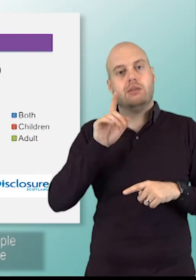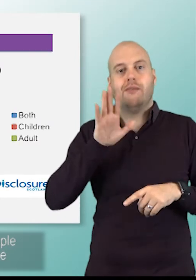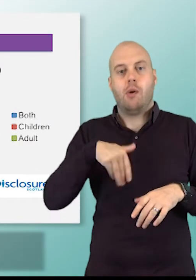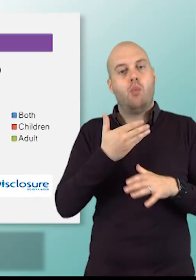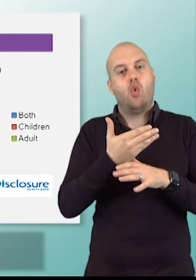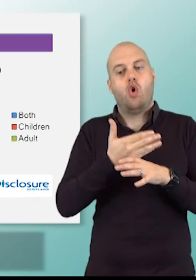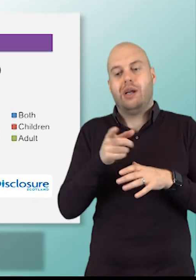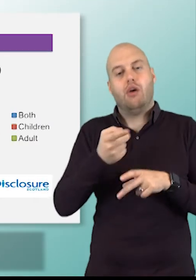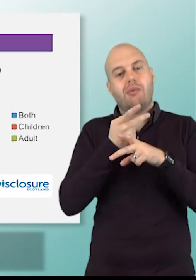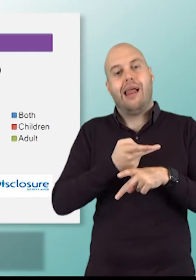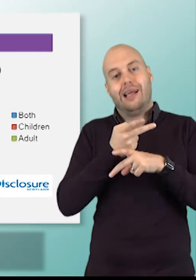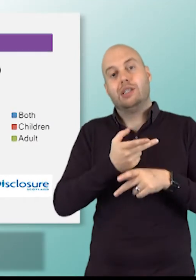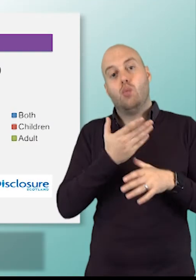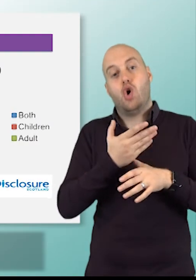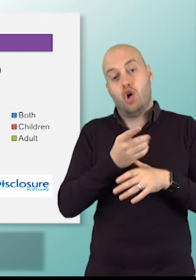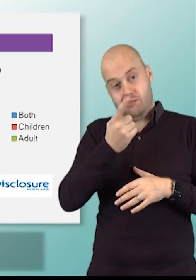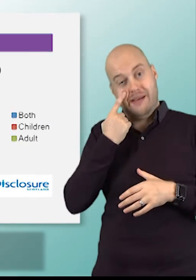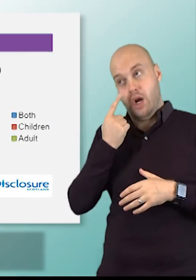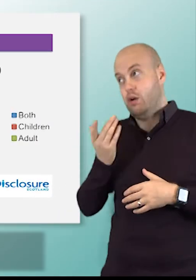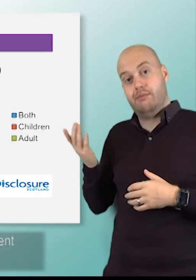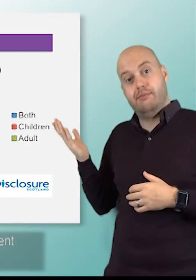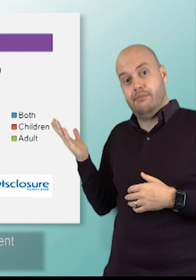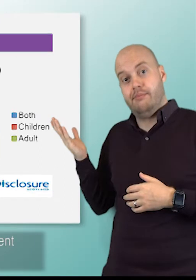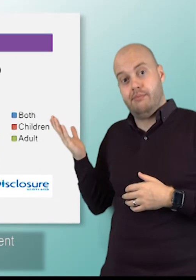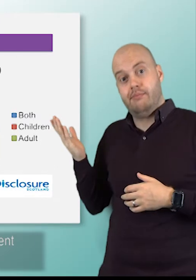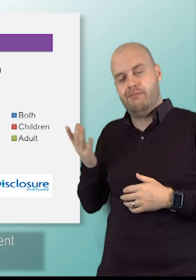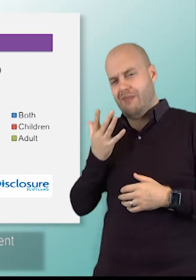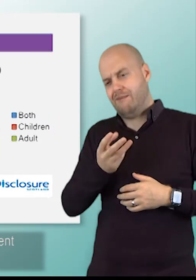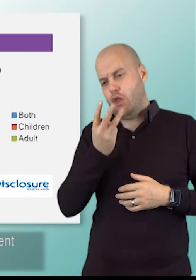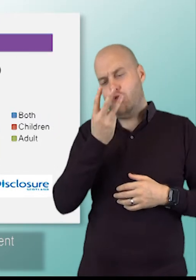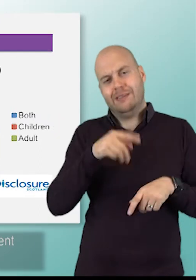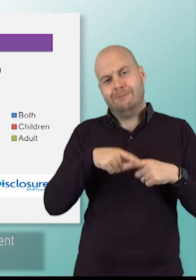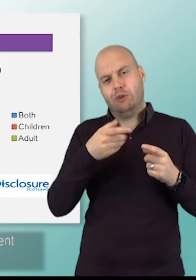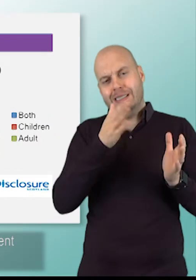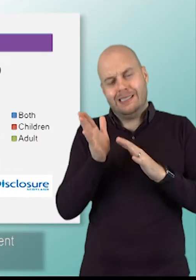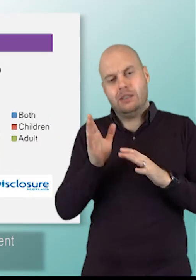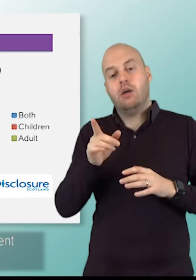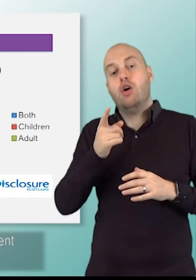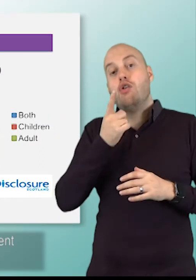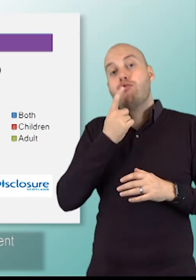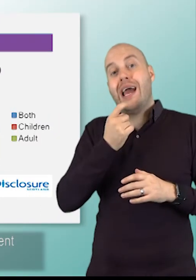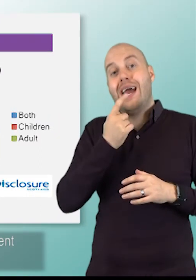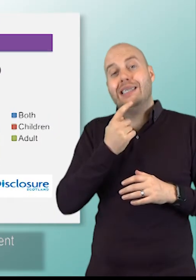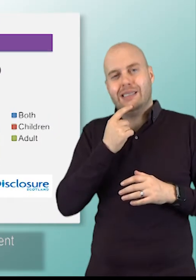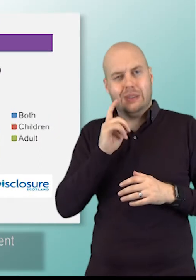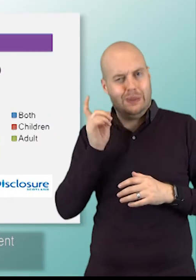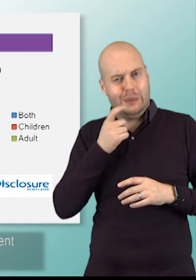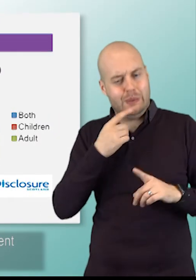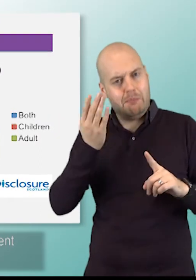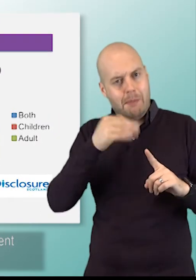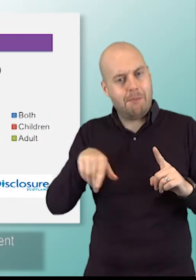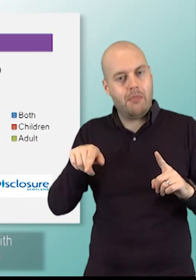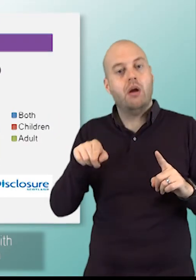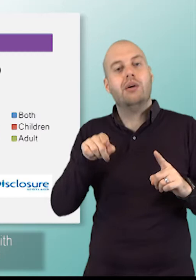the regulated work with vulnerable individuals. As you see there, we've got it split into three different sections. Red section, the biggest part